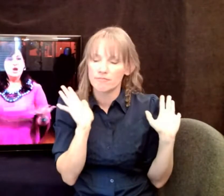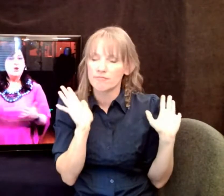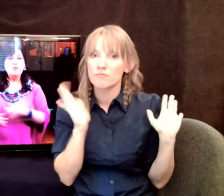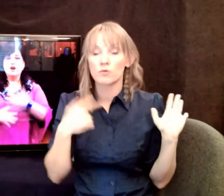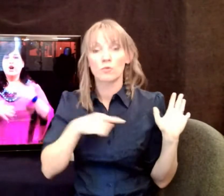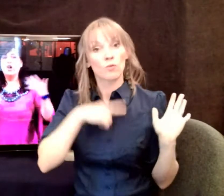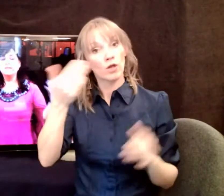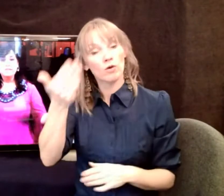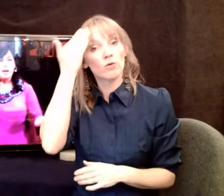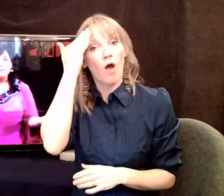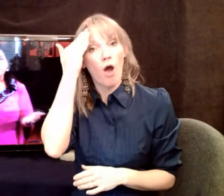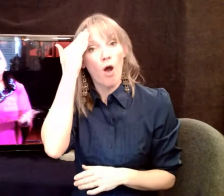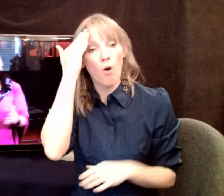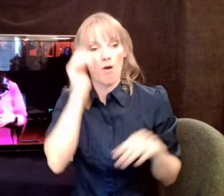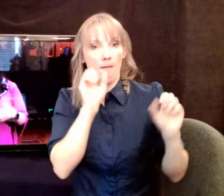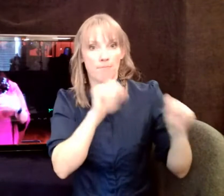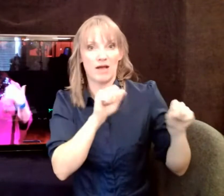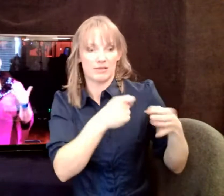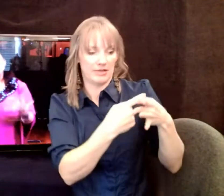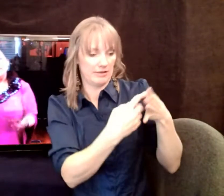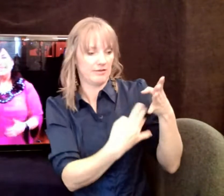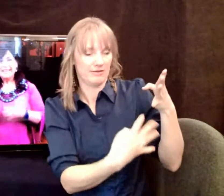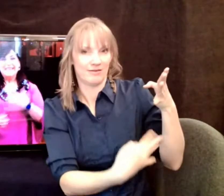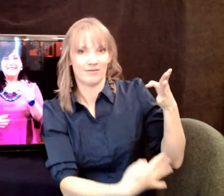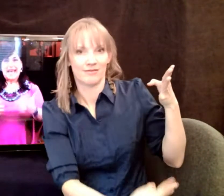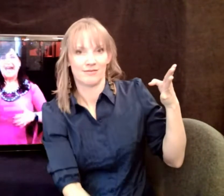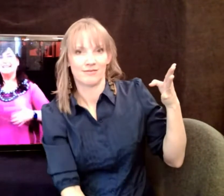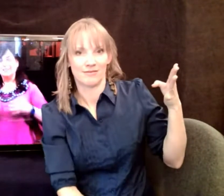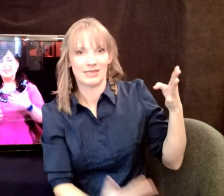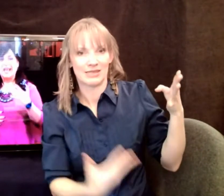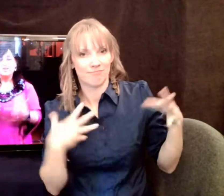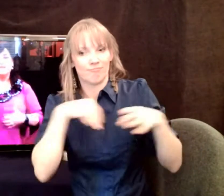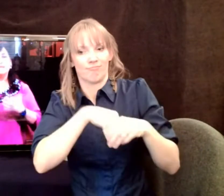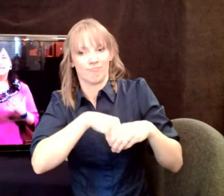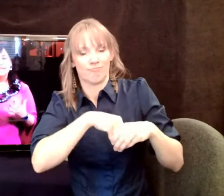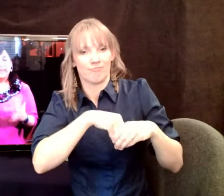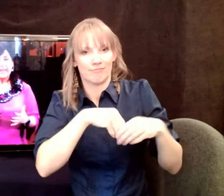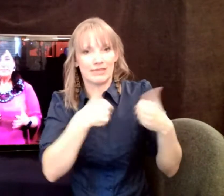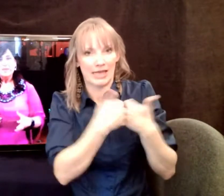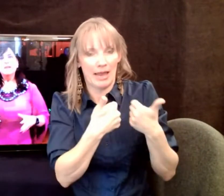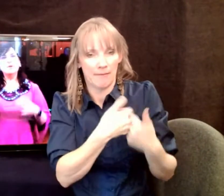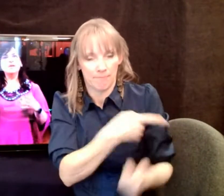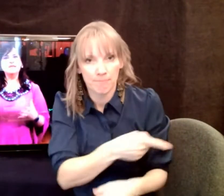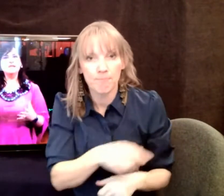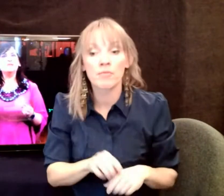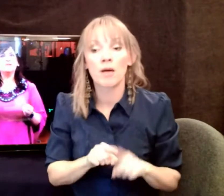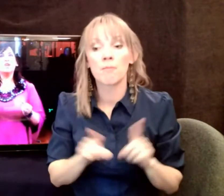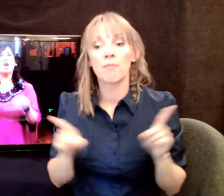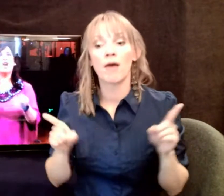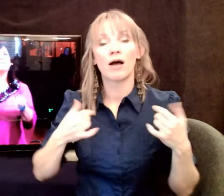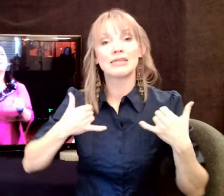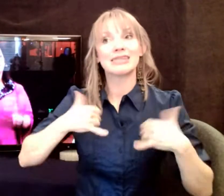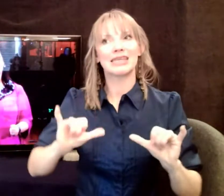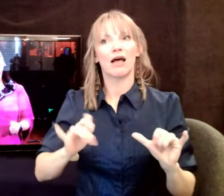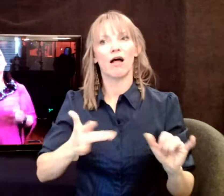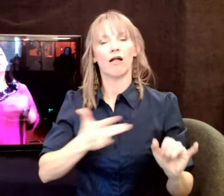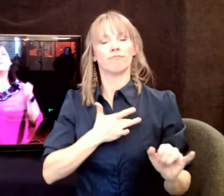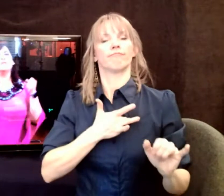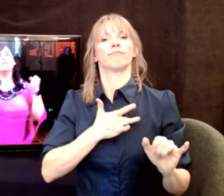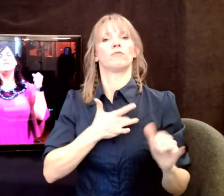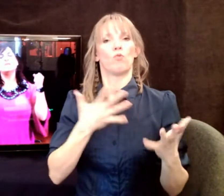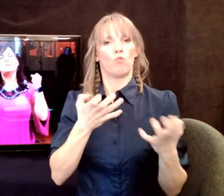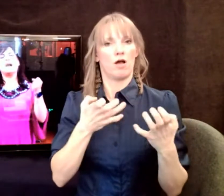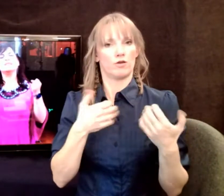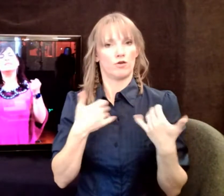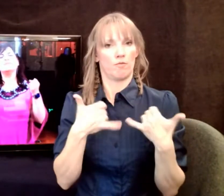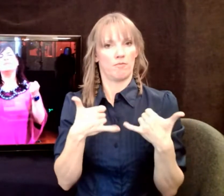We know that all of these possibilities are going to be in the act of actually playing the game, but we still feel called to play the game. And we still